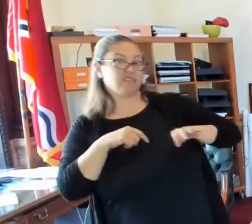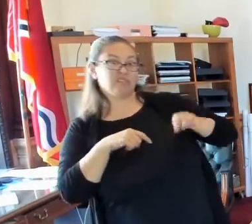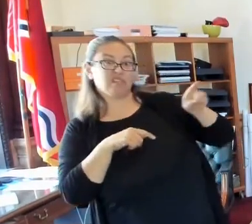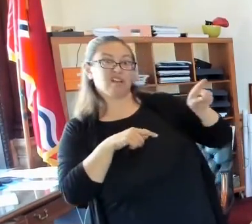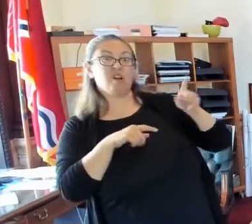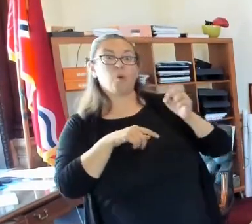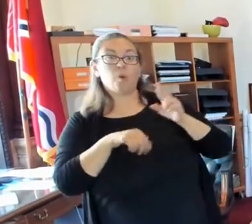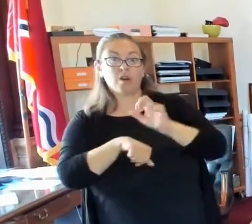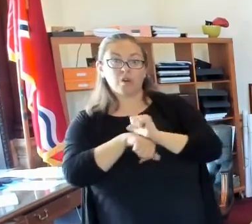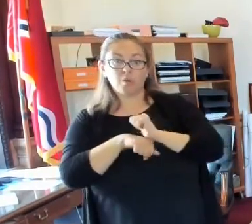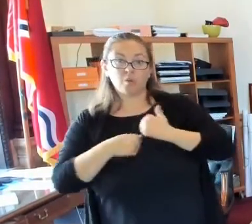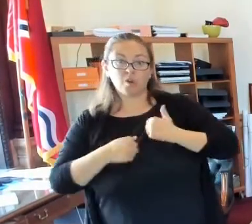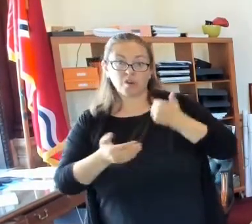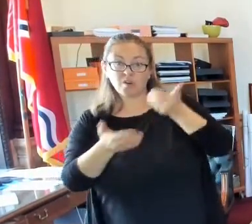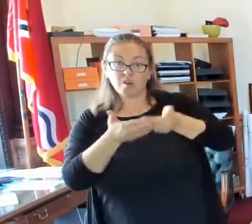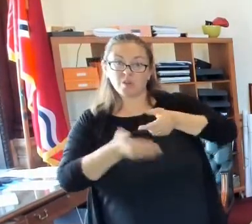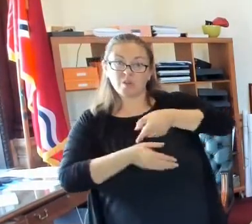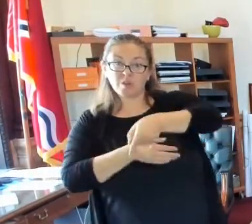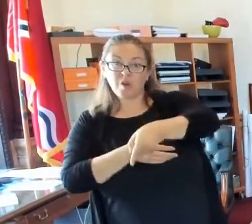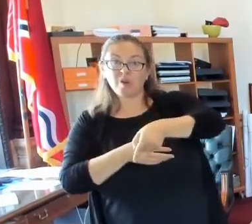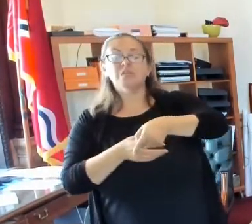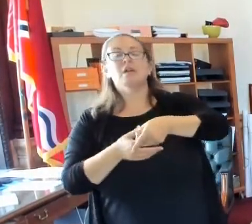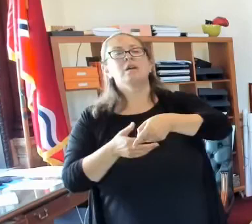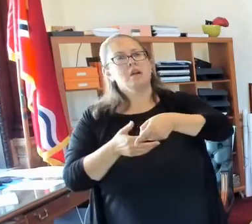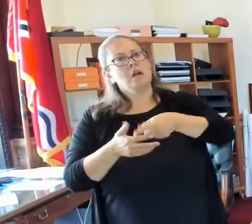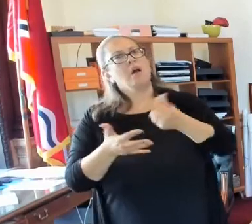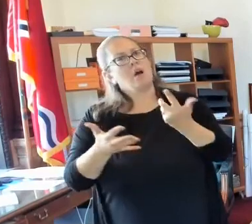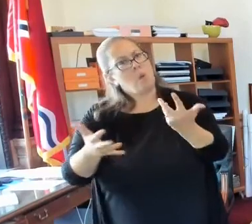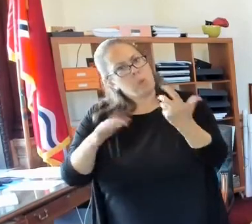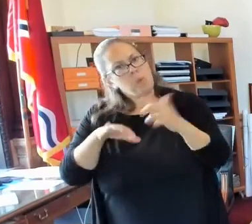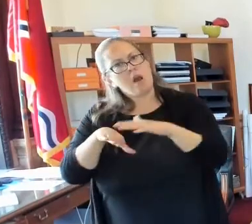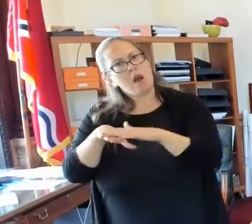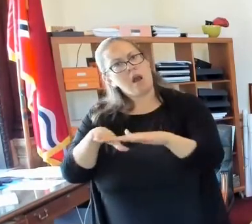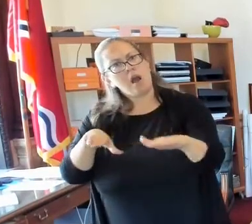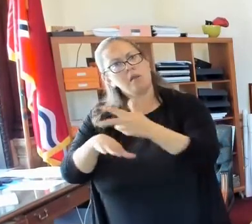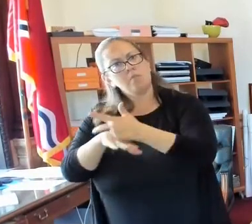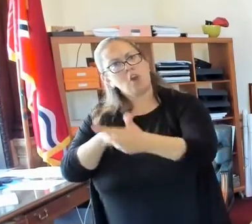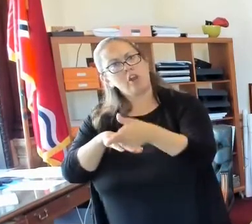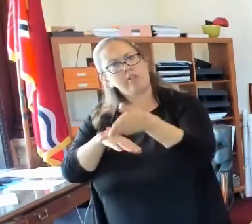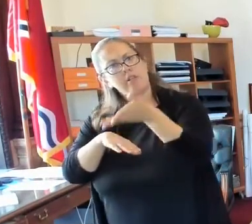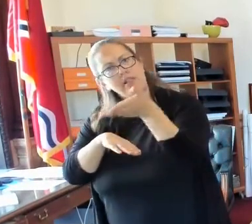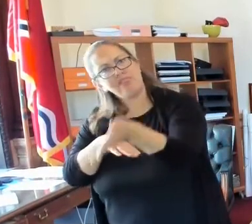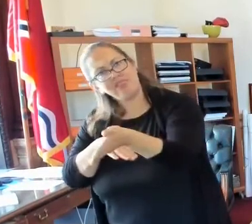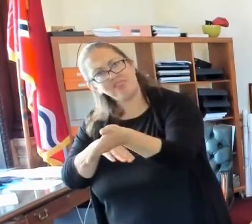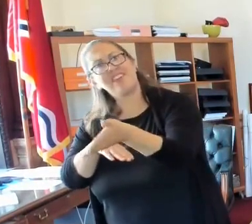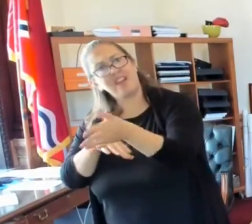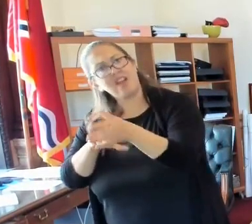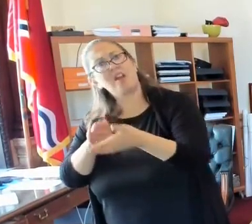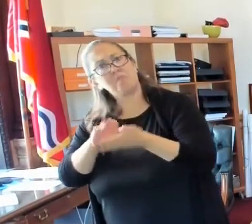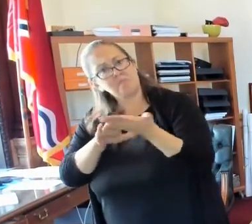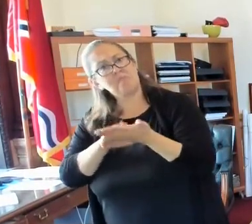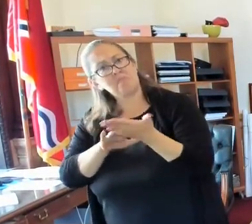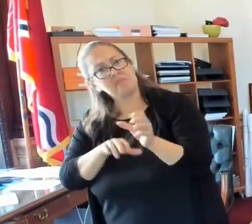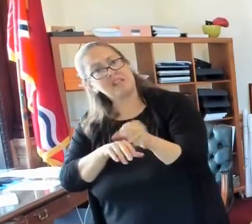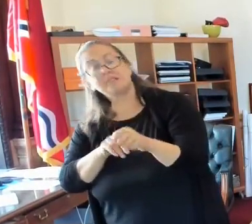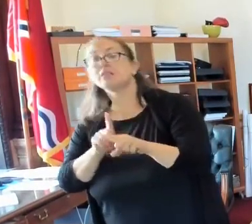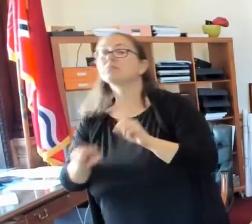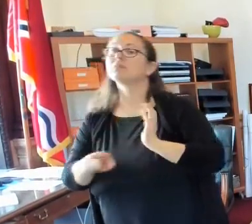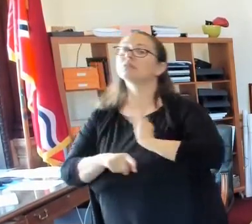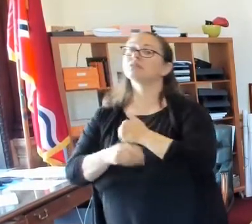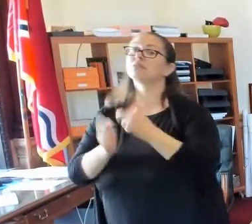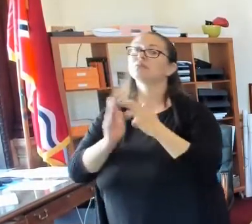they work next door or nearby. So we want those surface lots to be able to operate. But what our rules